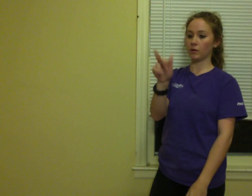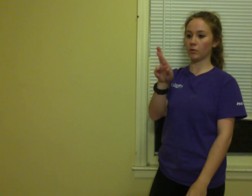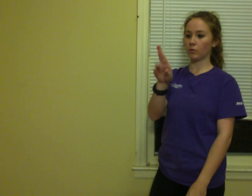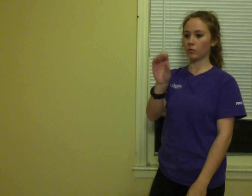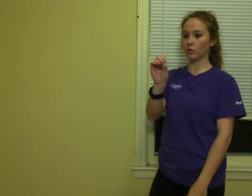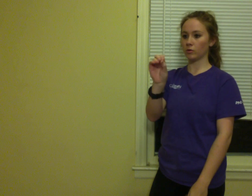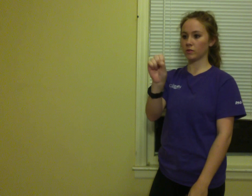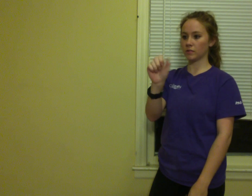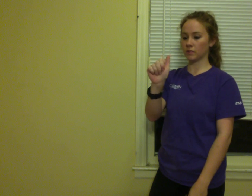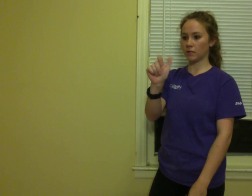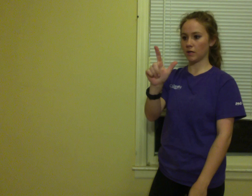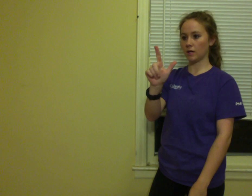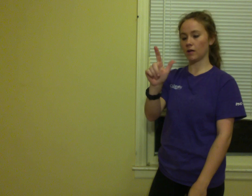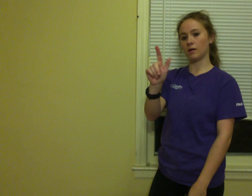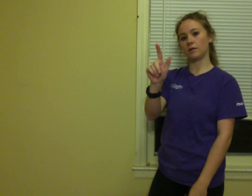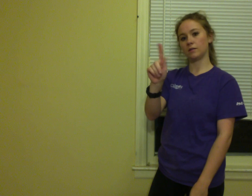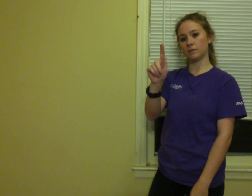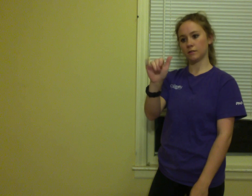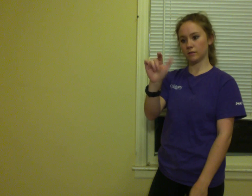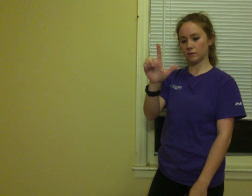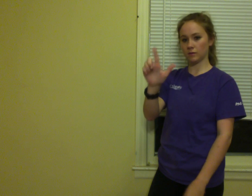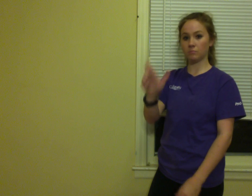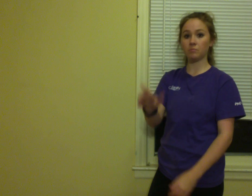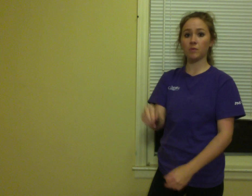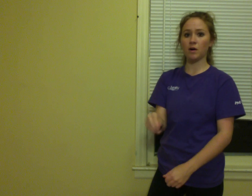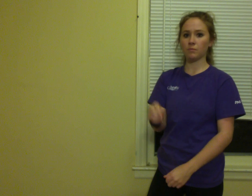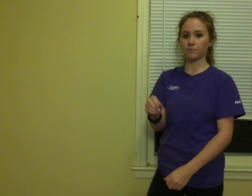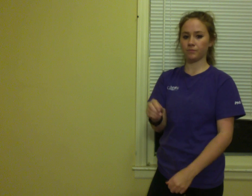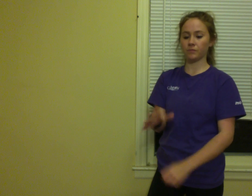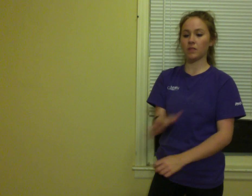democratic. That was 2,000 years ago in Greece.